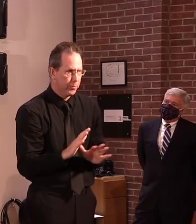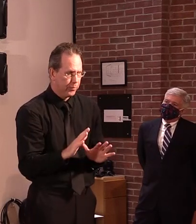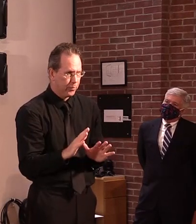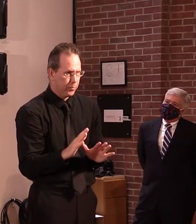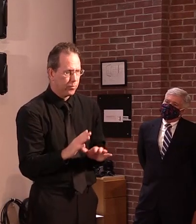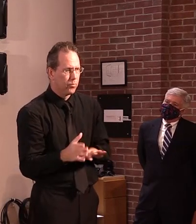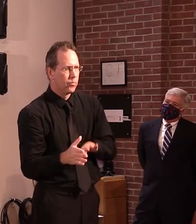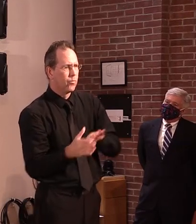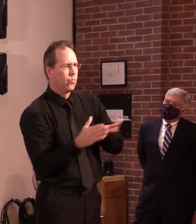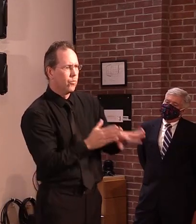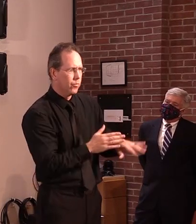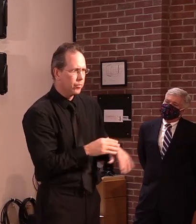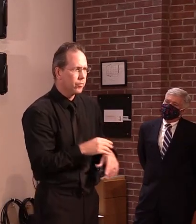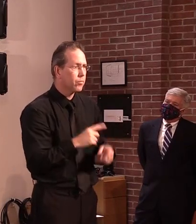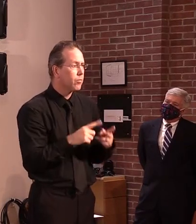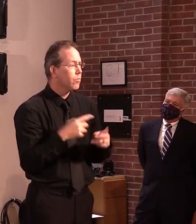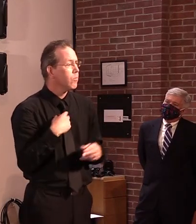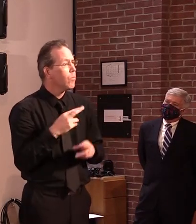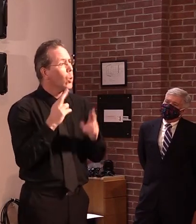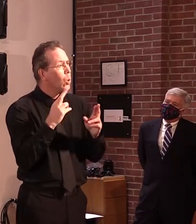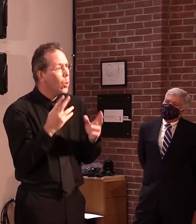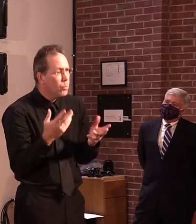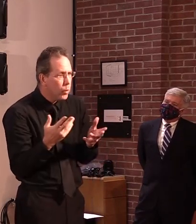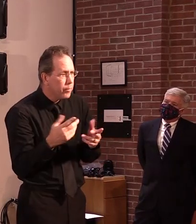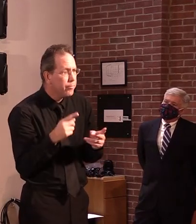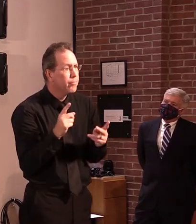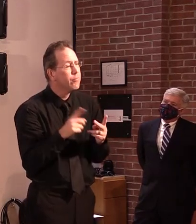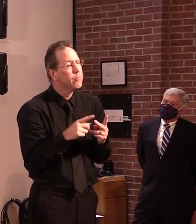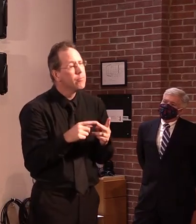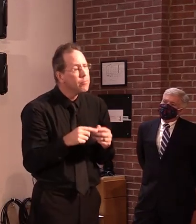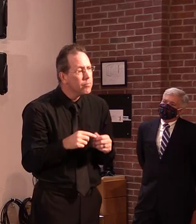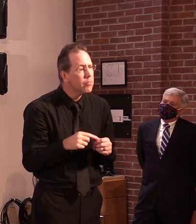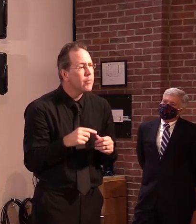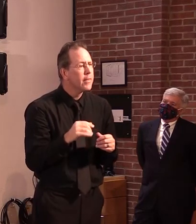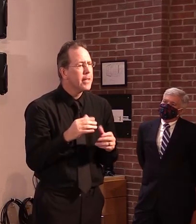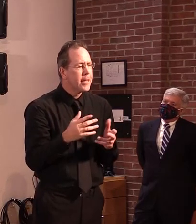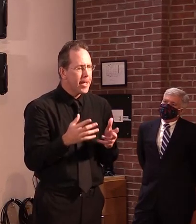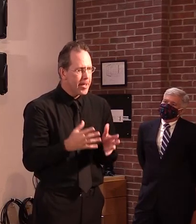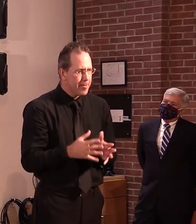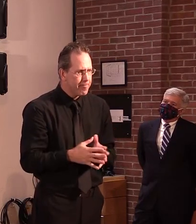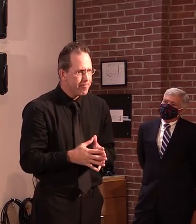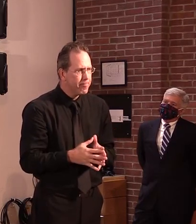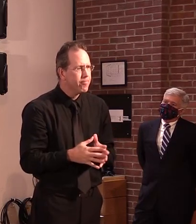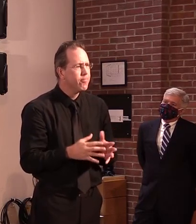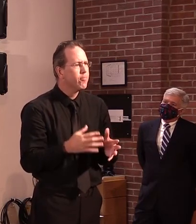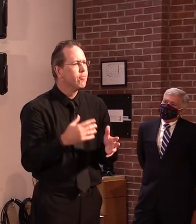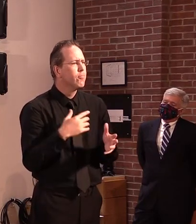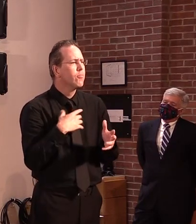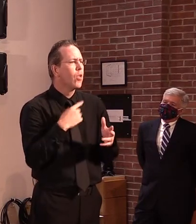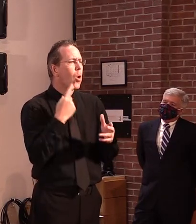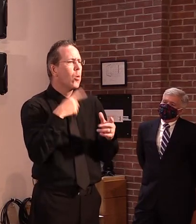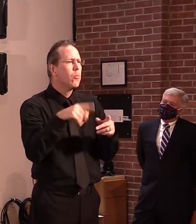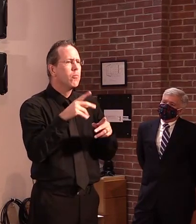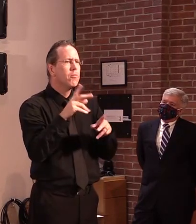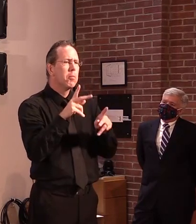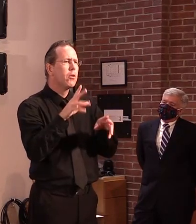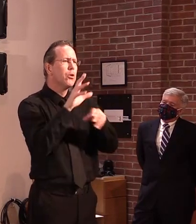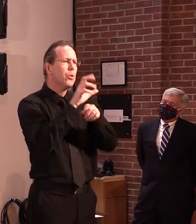We hope that the experience of hand washing, staying away when you're